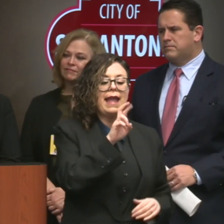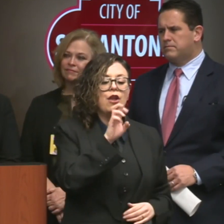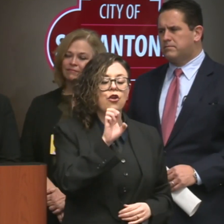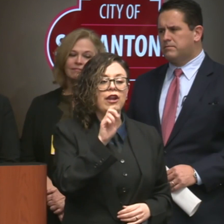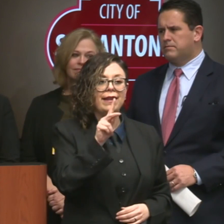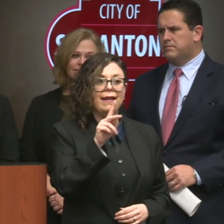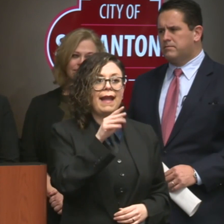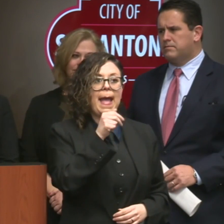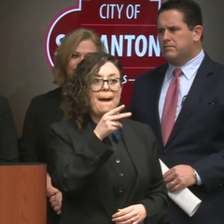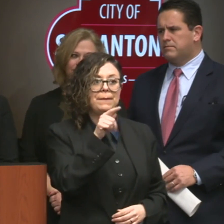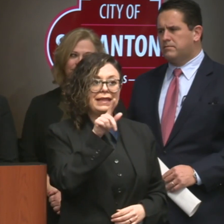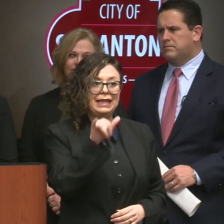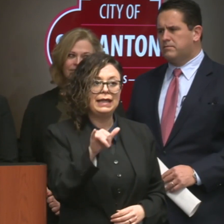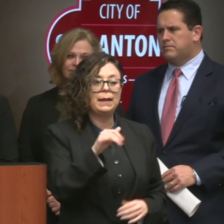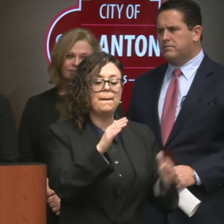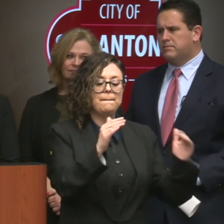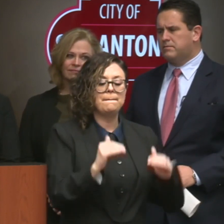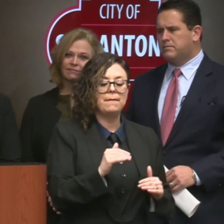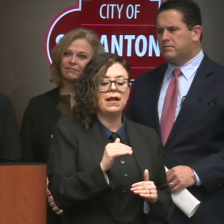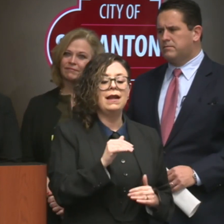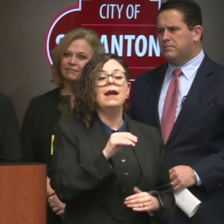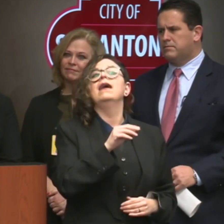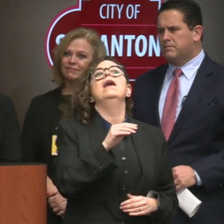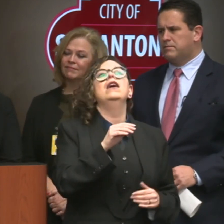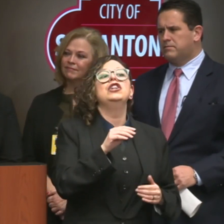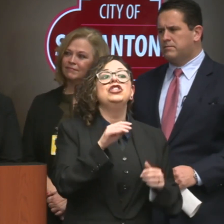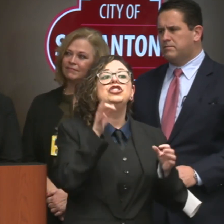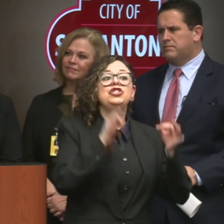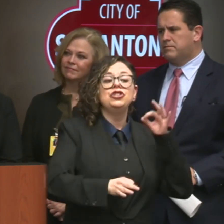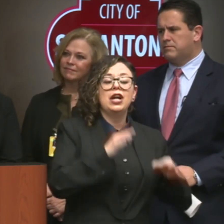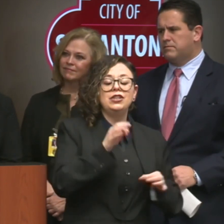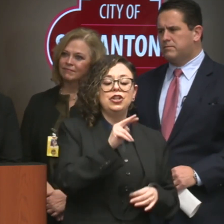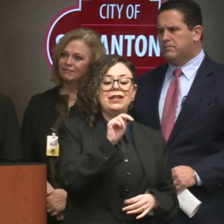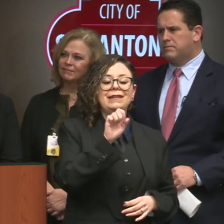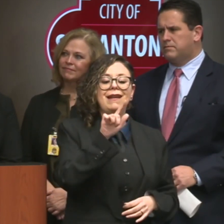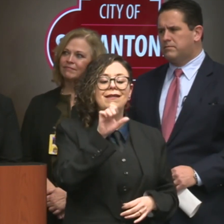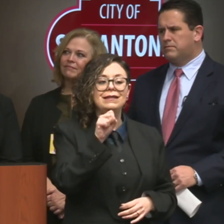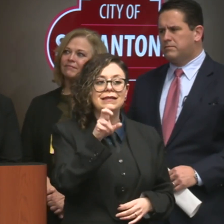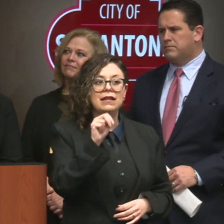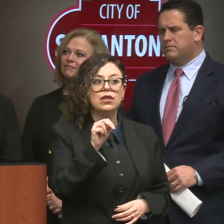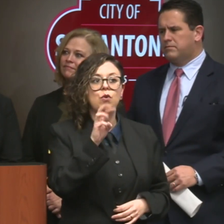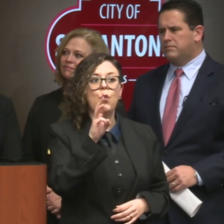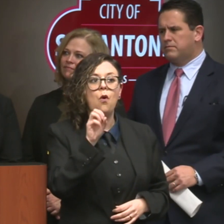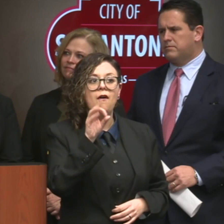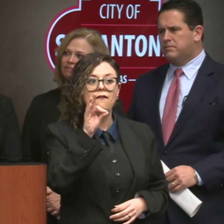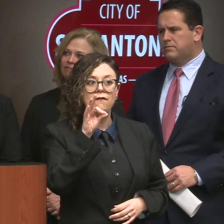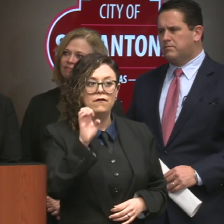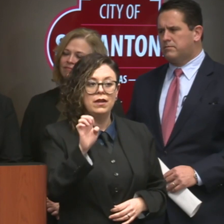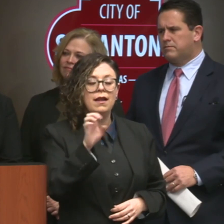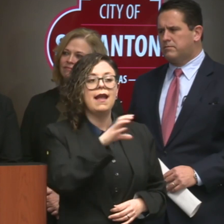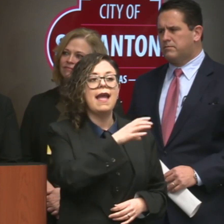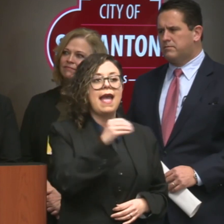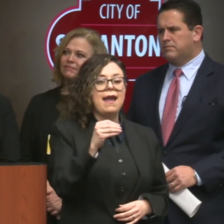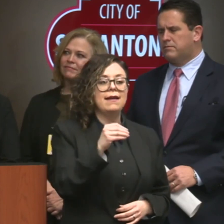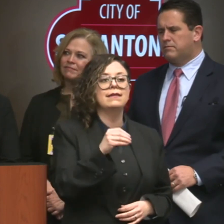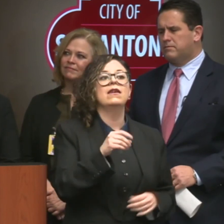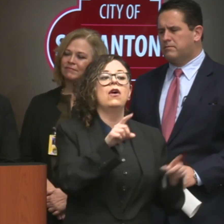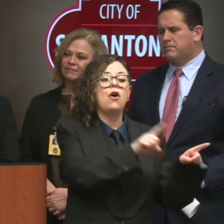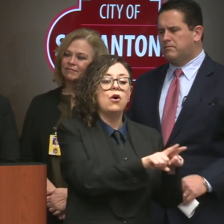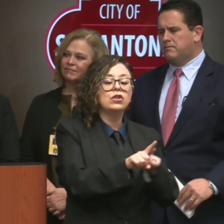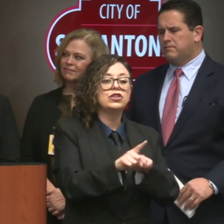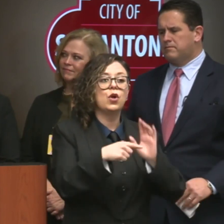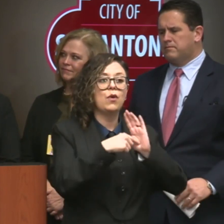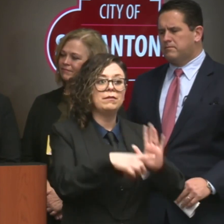Council, Bexar County Judge Nelson Wolf, San Antonio Fire Department Chief Charles Hood, as well as